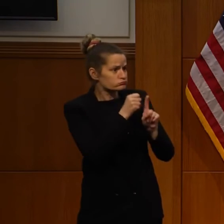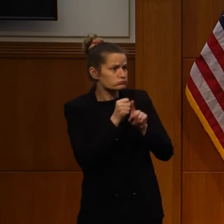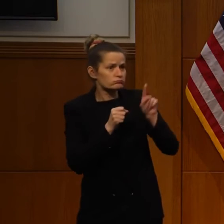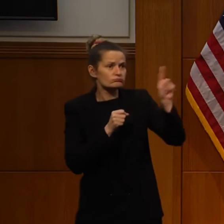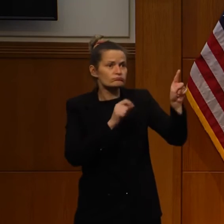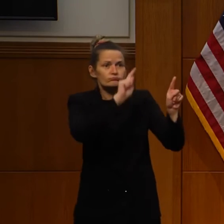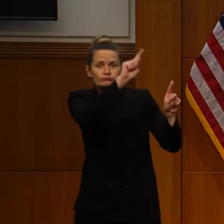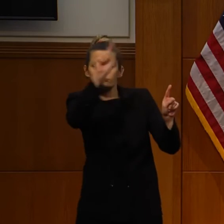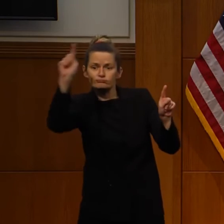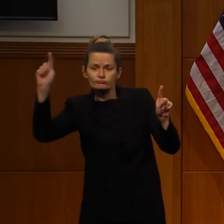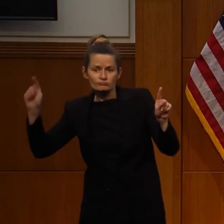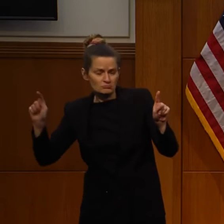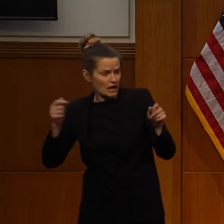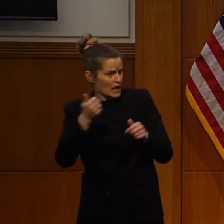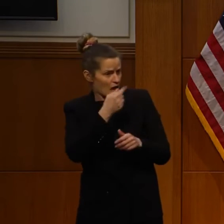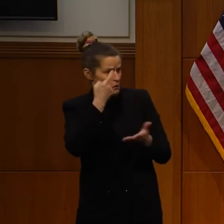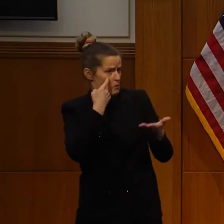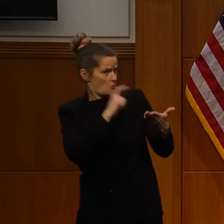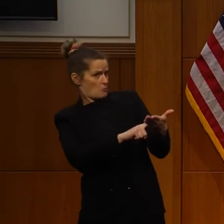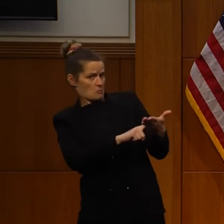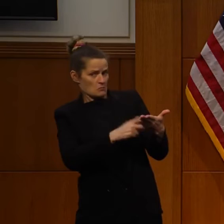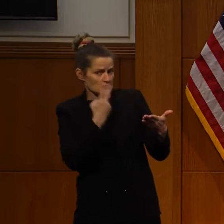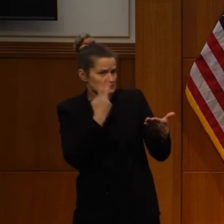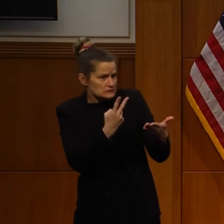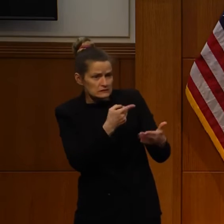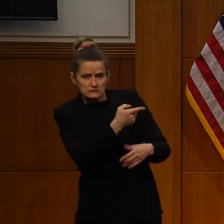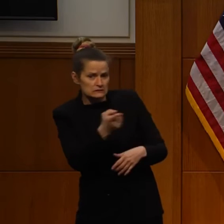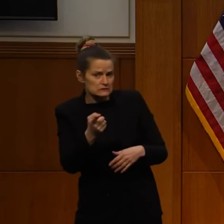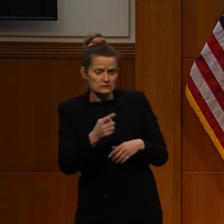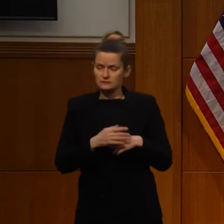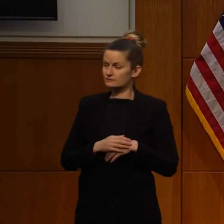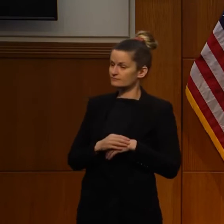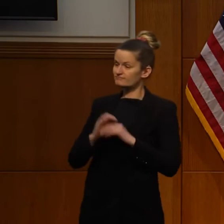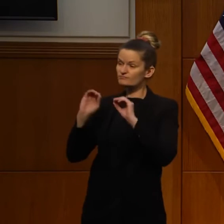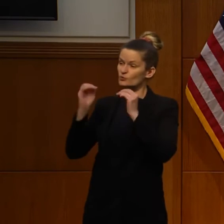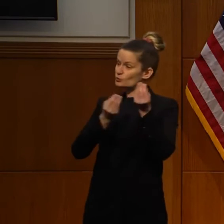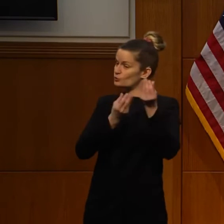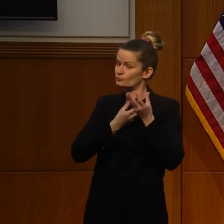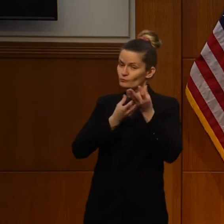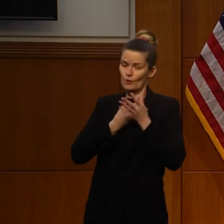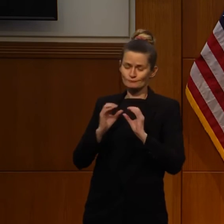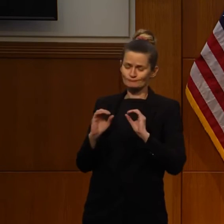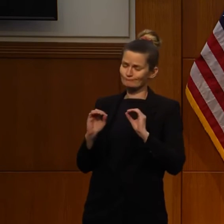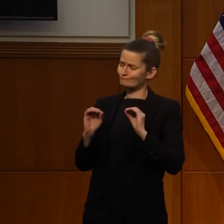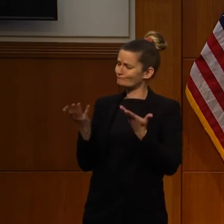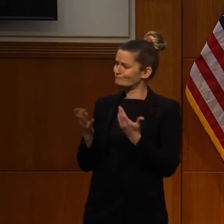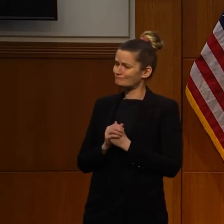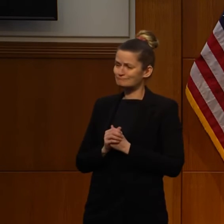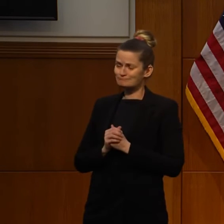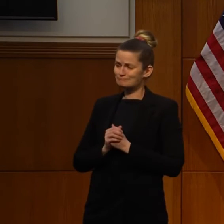at all. We don't have any specific reports that we've received.